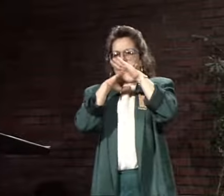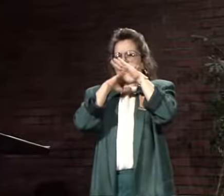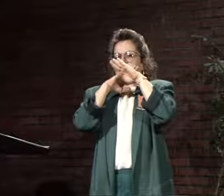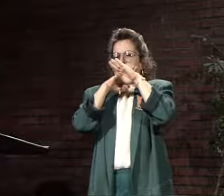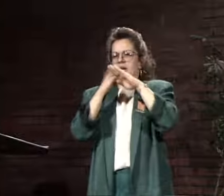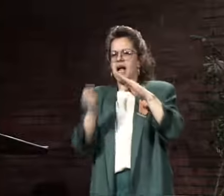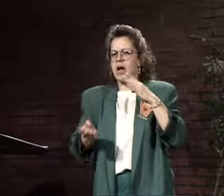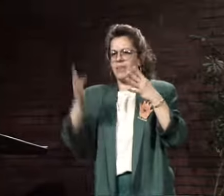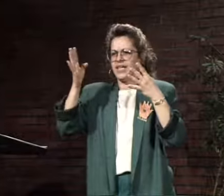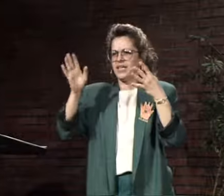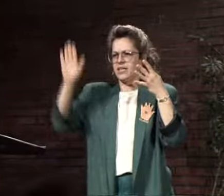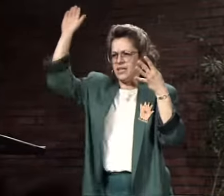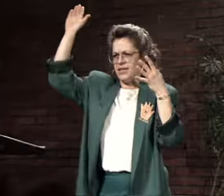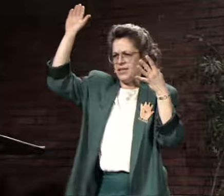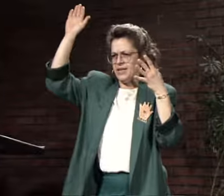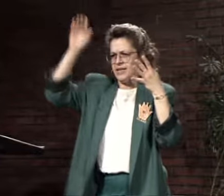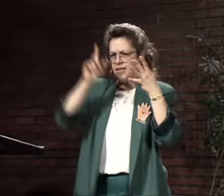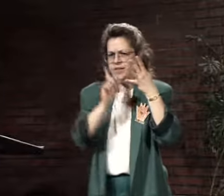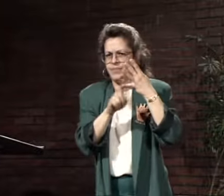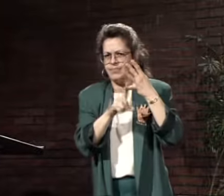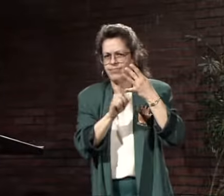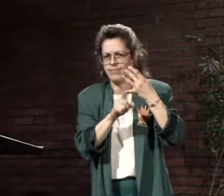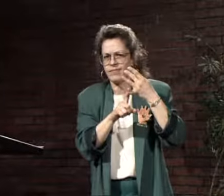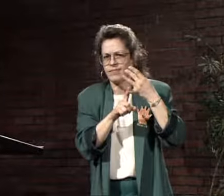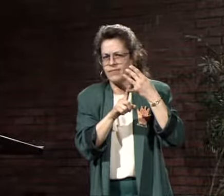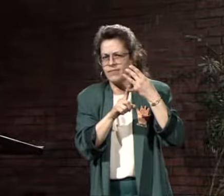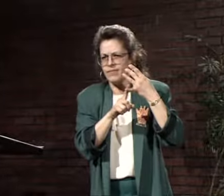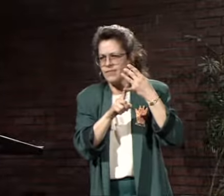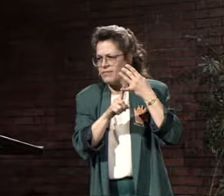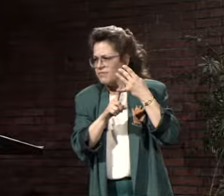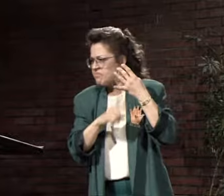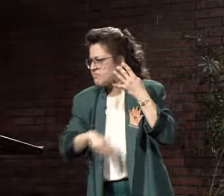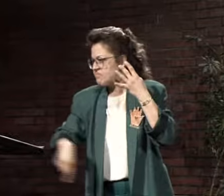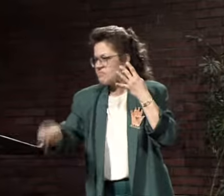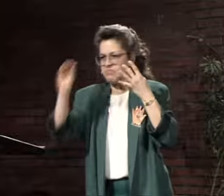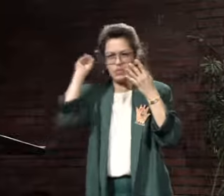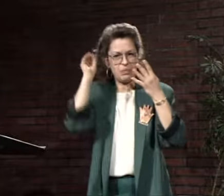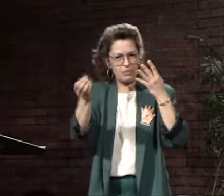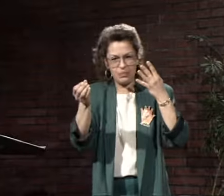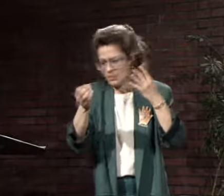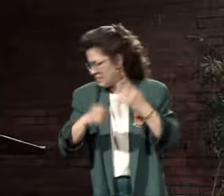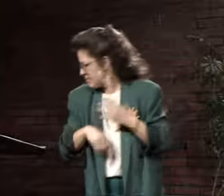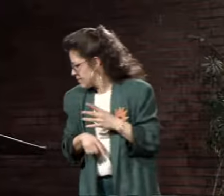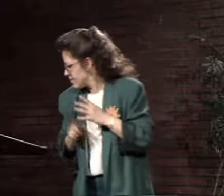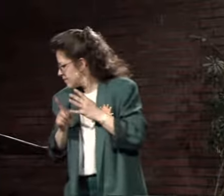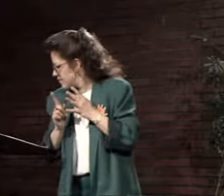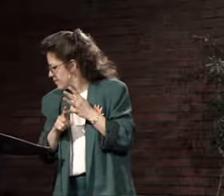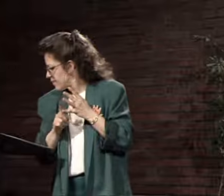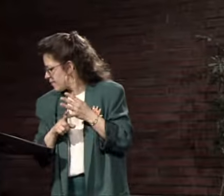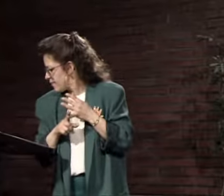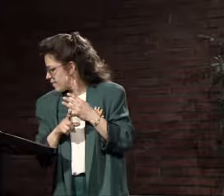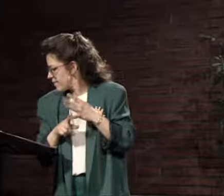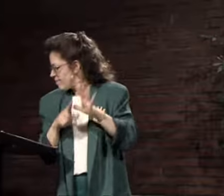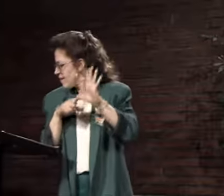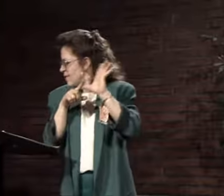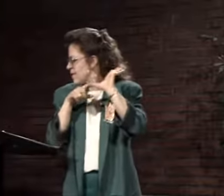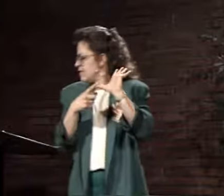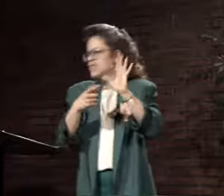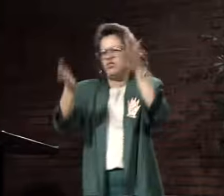physically impaired. How many would say physically impaired? None, okay.